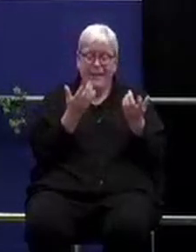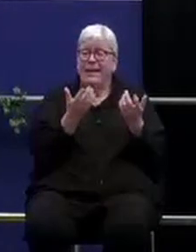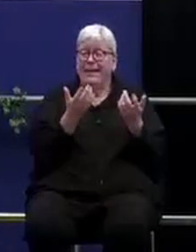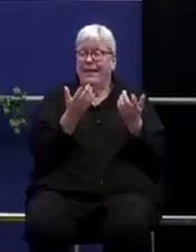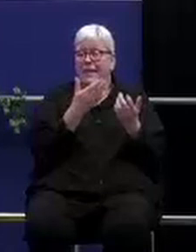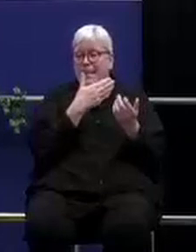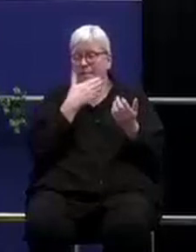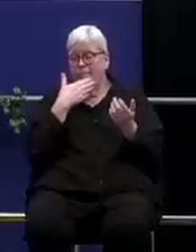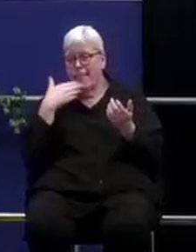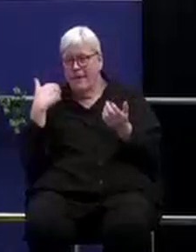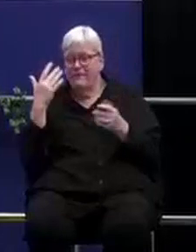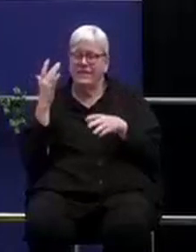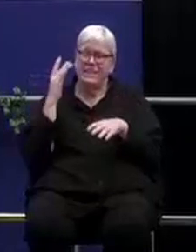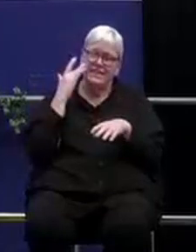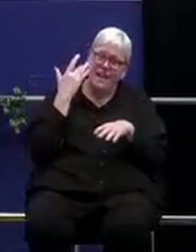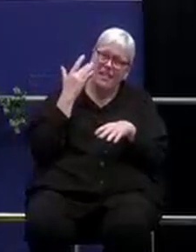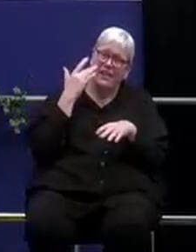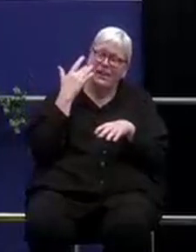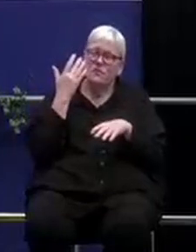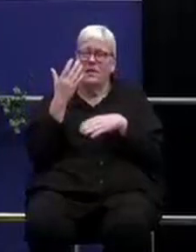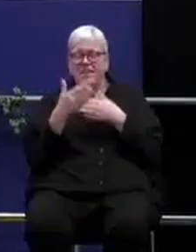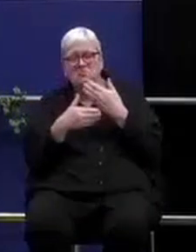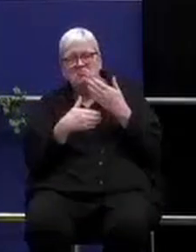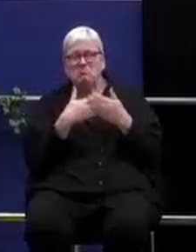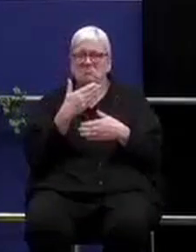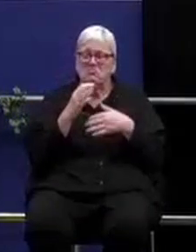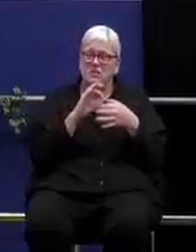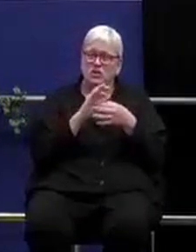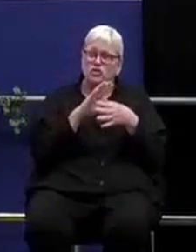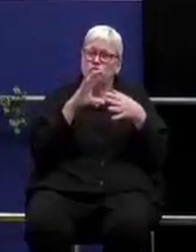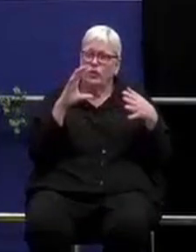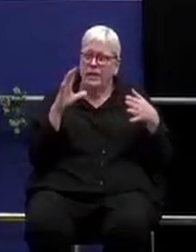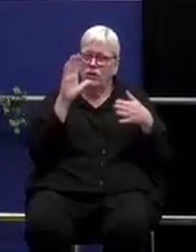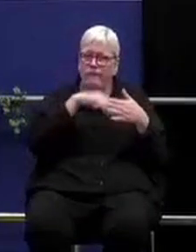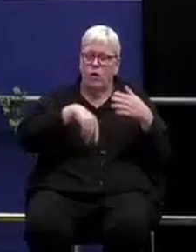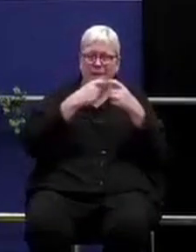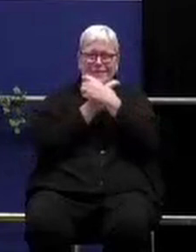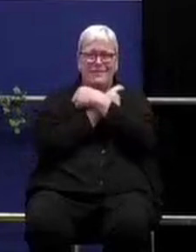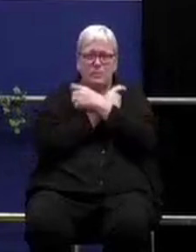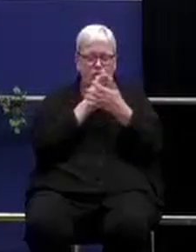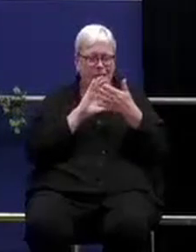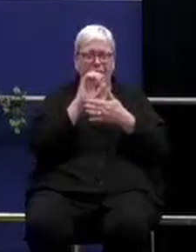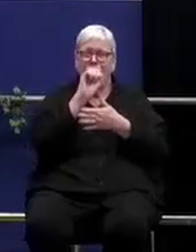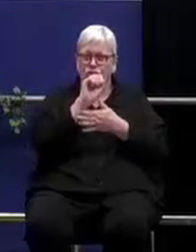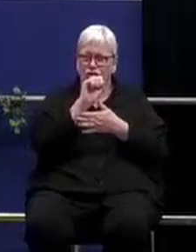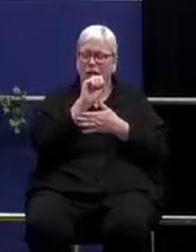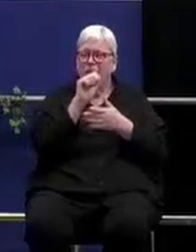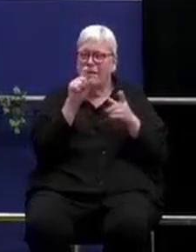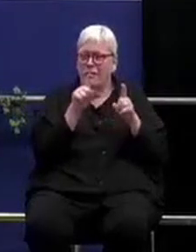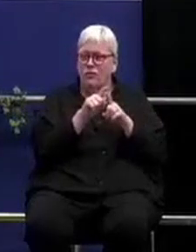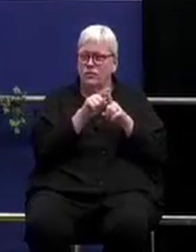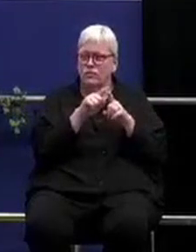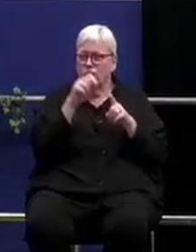lovely, delicate way of balancing up a kind of estrangement with Egyptian culture, but also a kind of underlying familiarity.